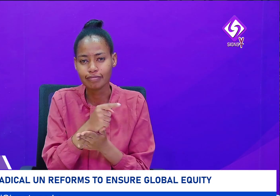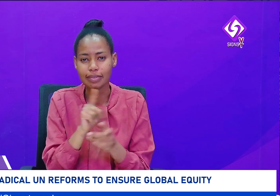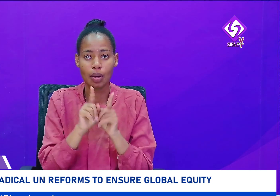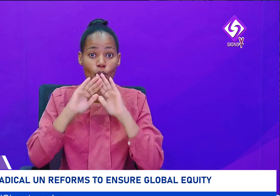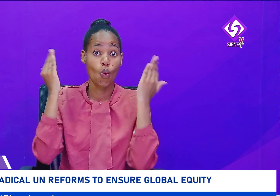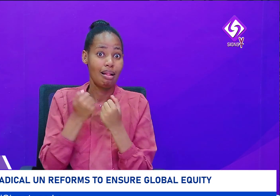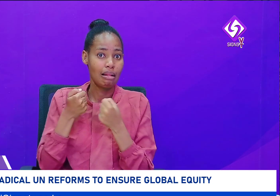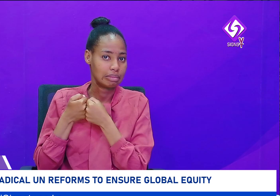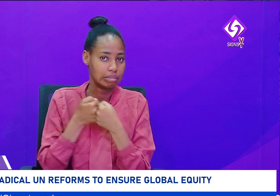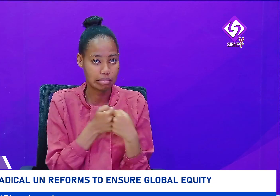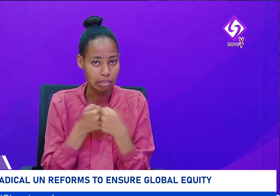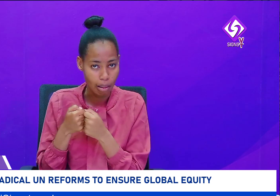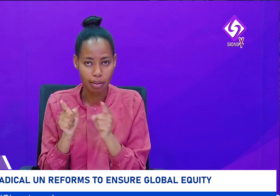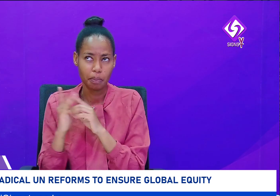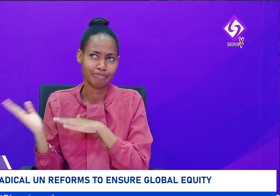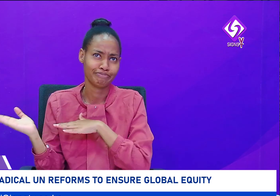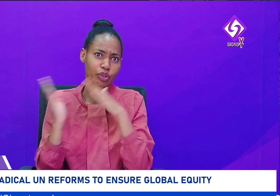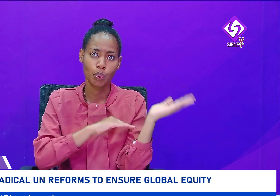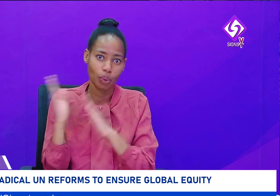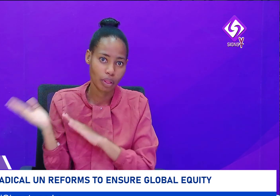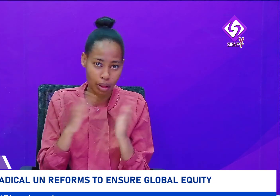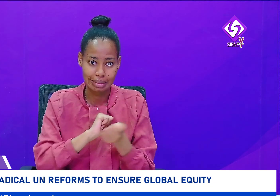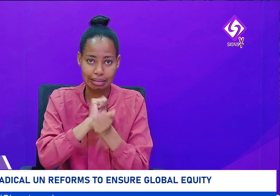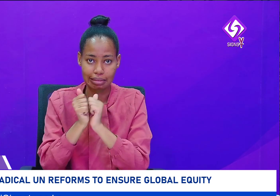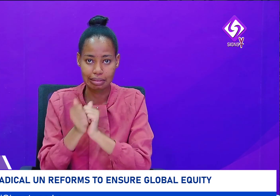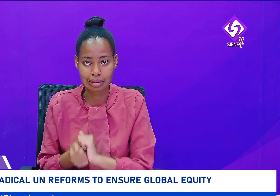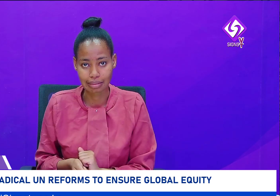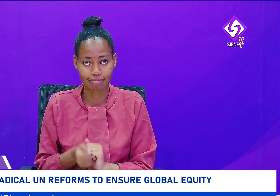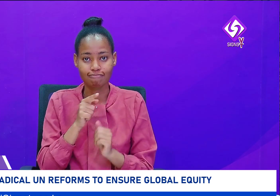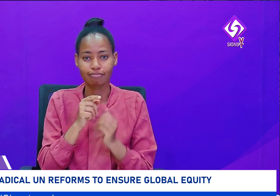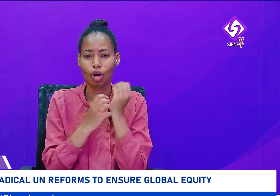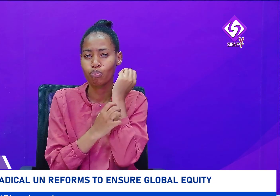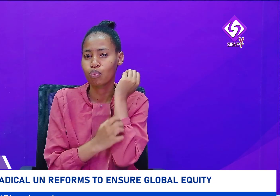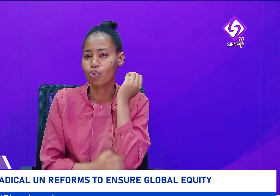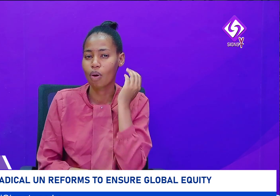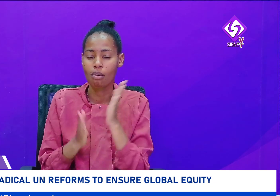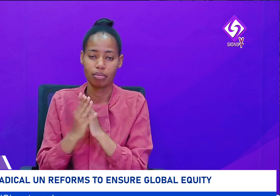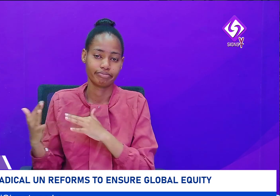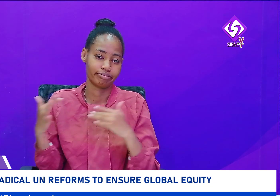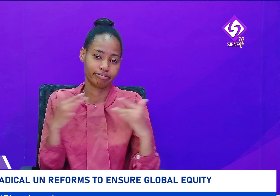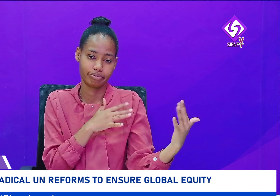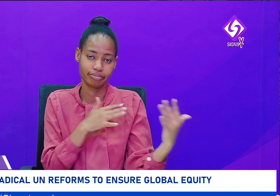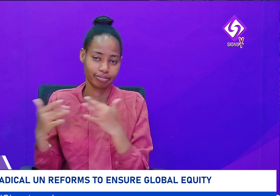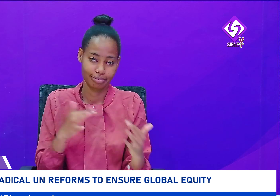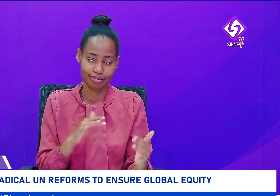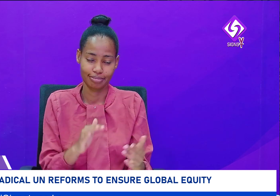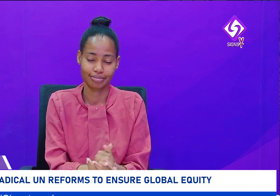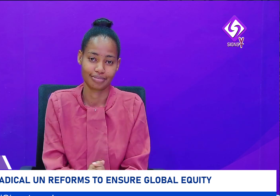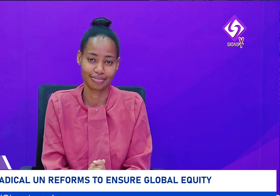are essential to ensure the UN remains relevant and effective in tackling contemporary